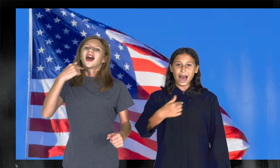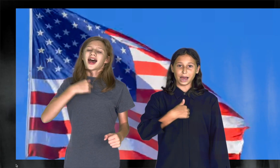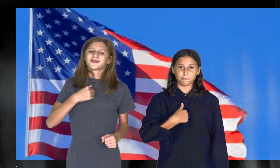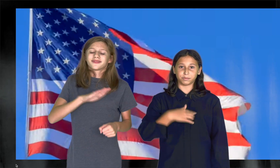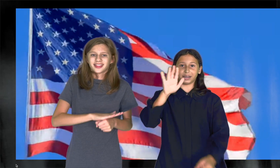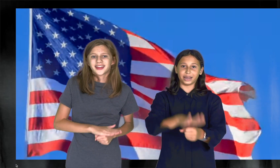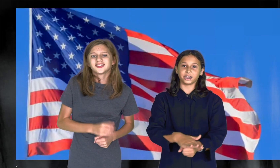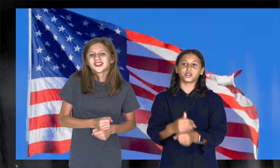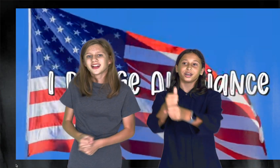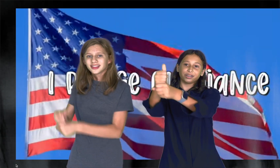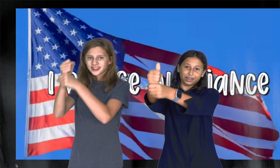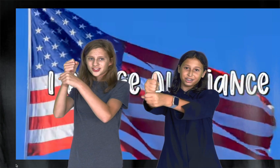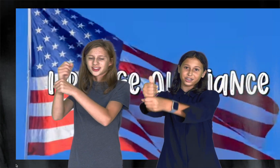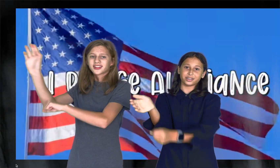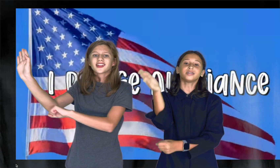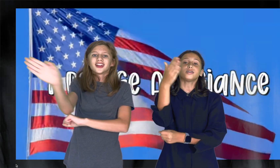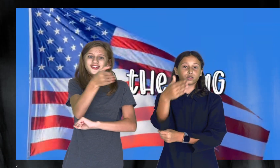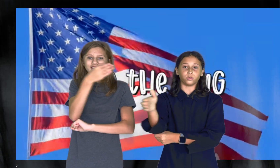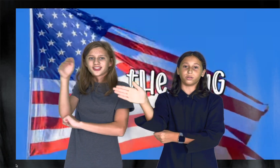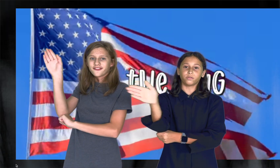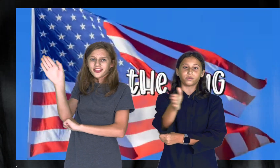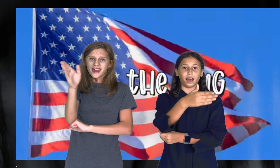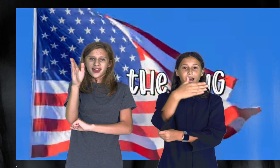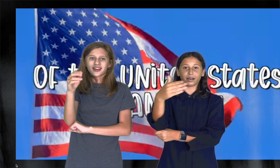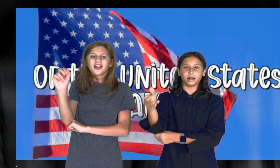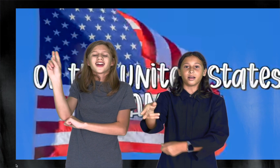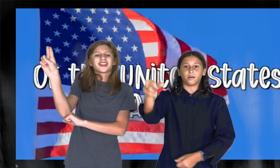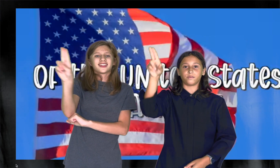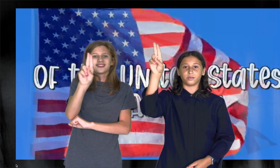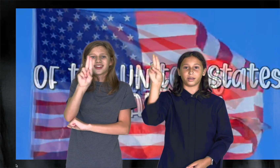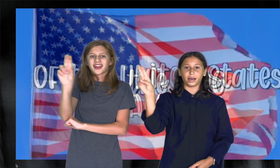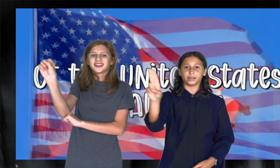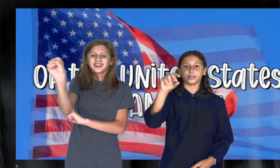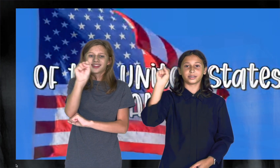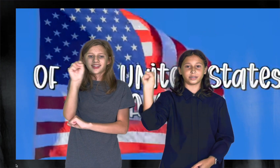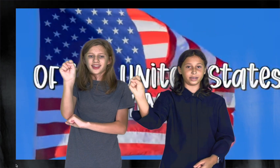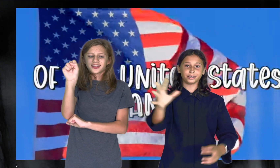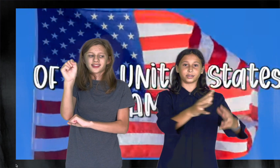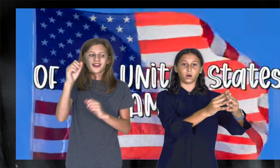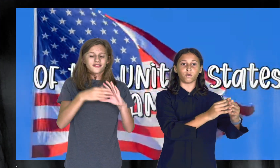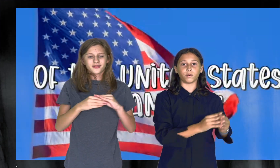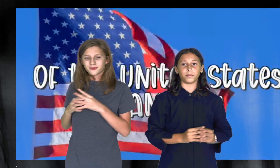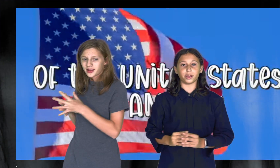I pledge allegiance to the flag of the United States of